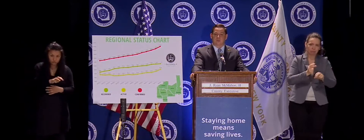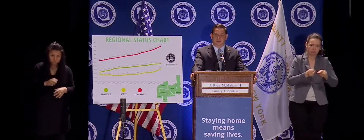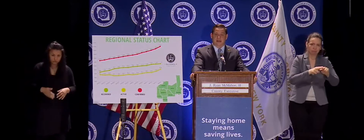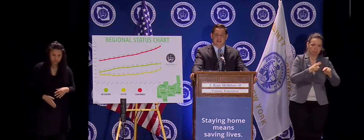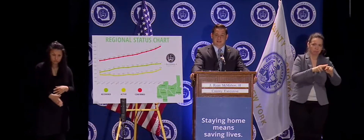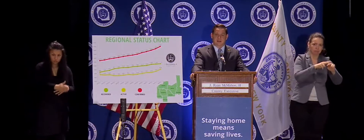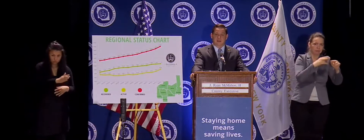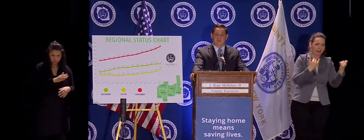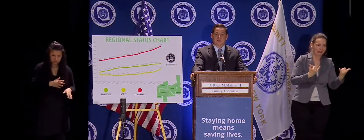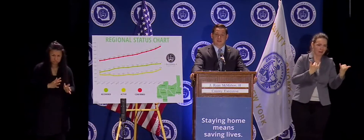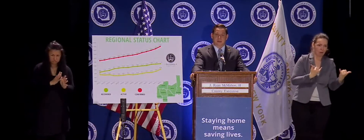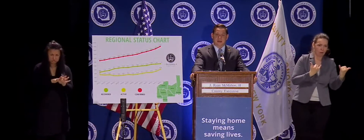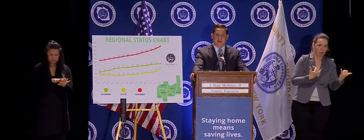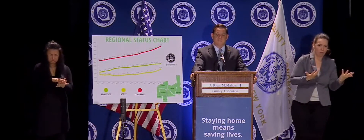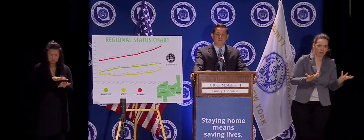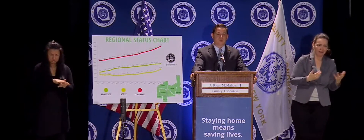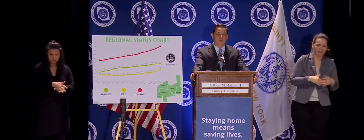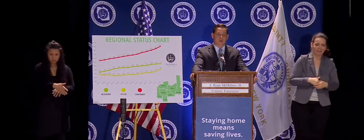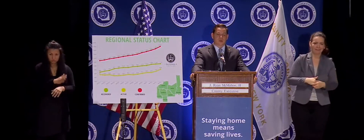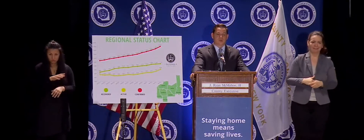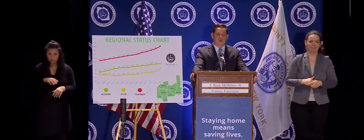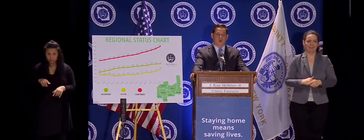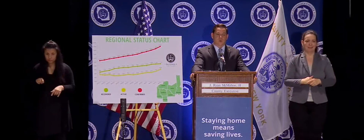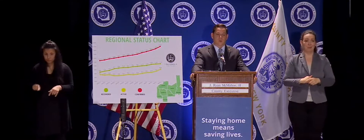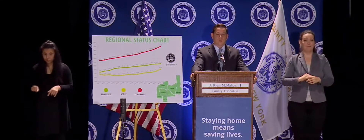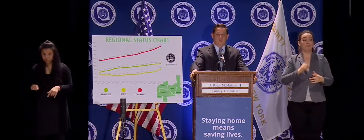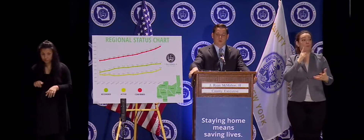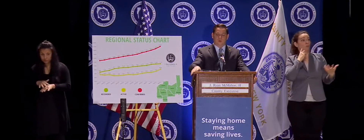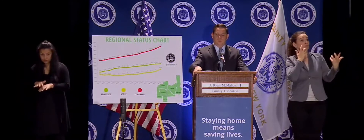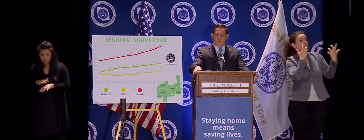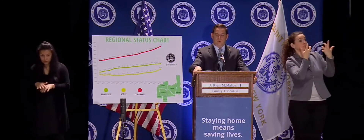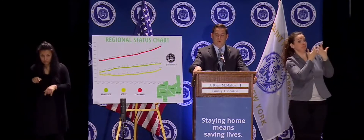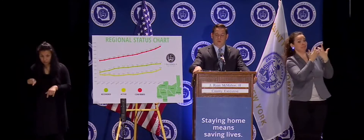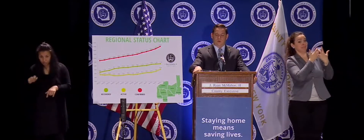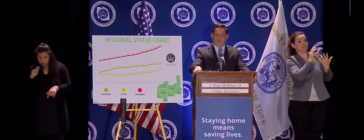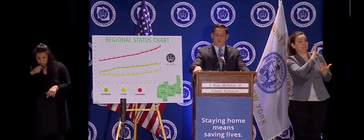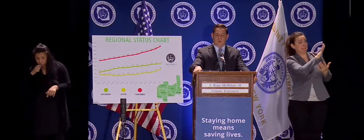9,000 people to test to meet this mandate. So